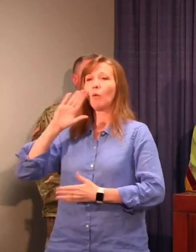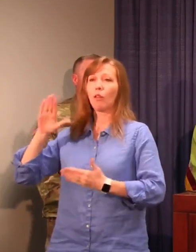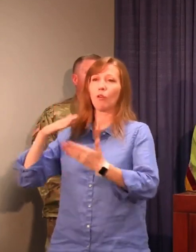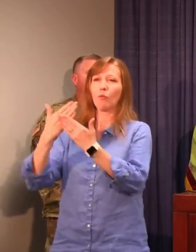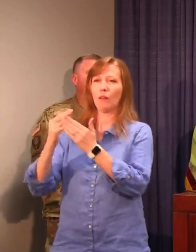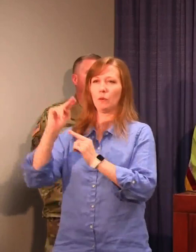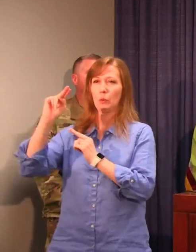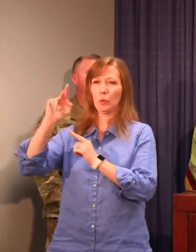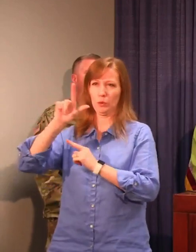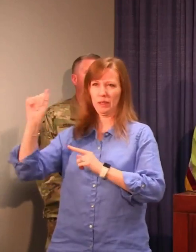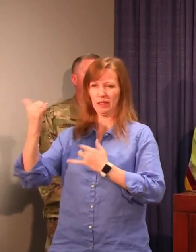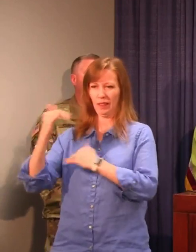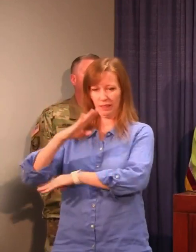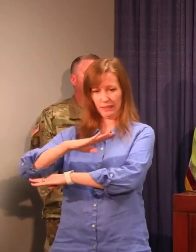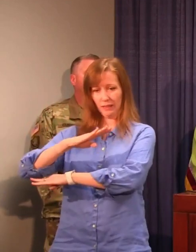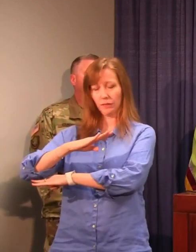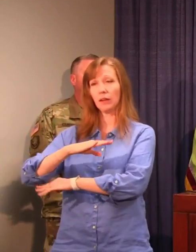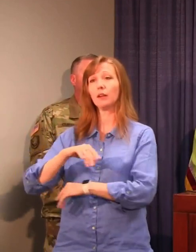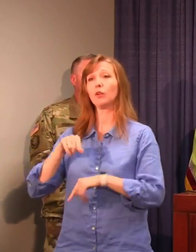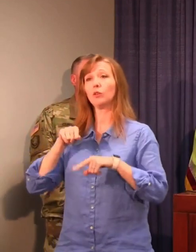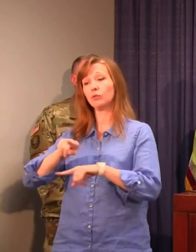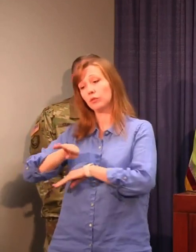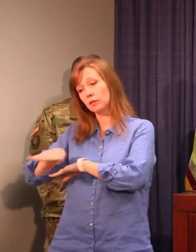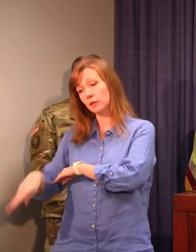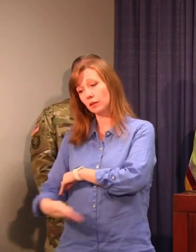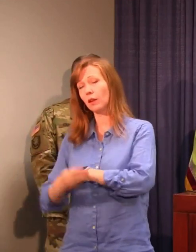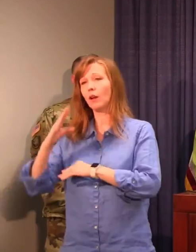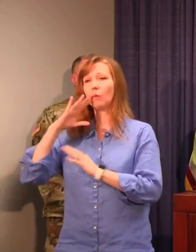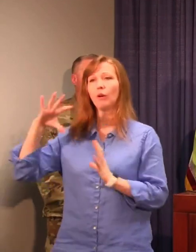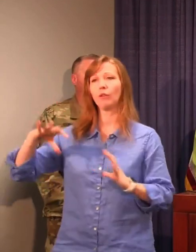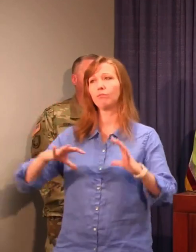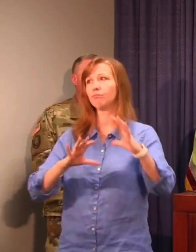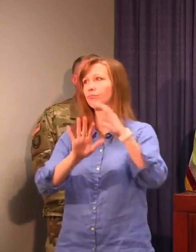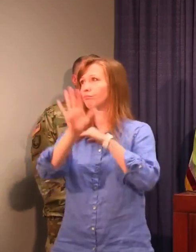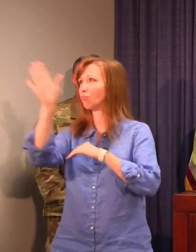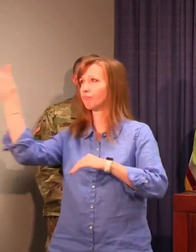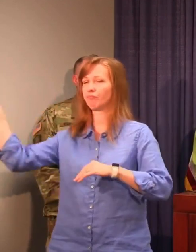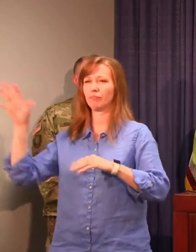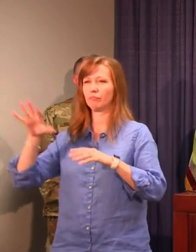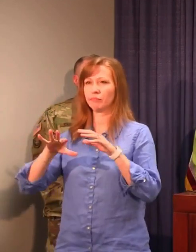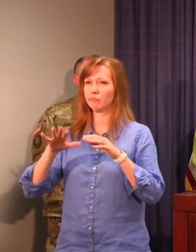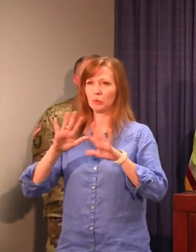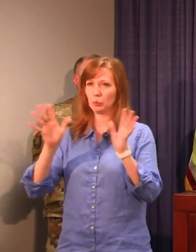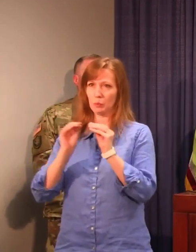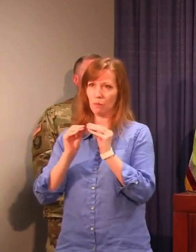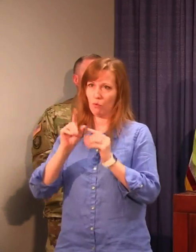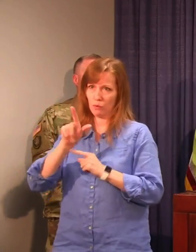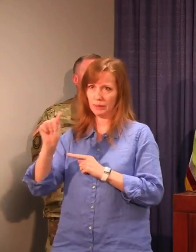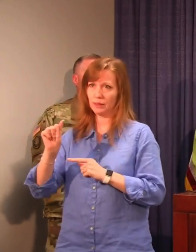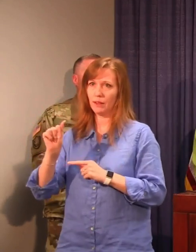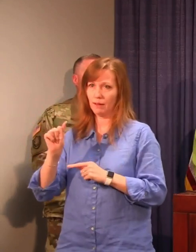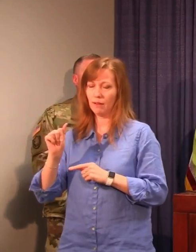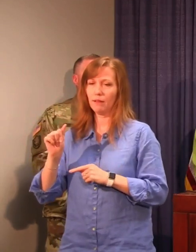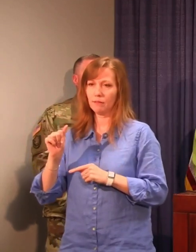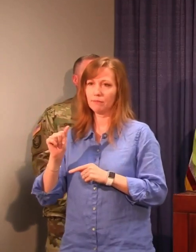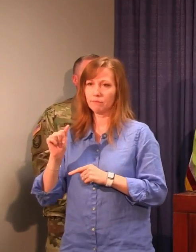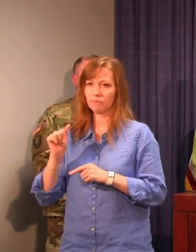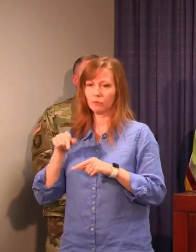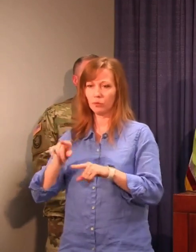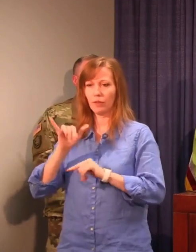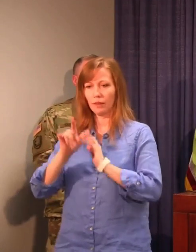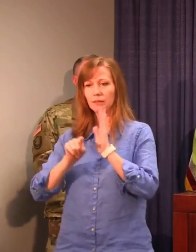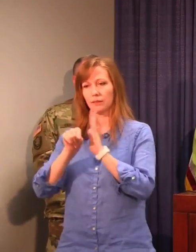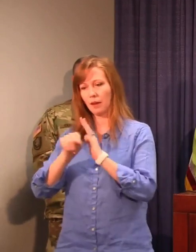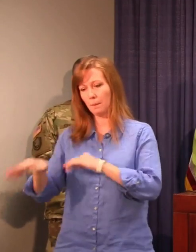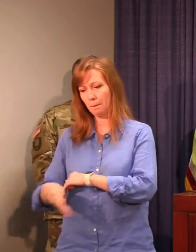and overnight it will move out of the state of Louisiana. So I would encourage people to continue to visit